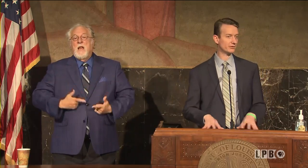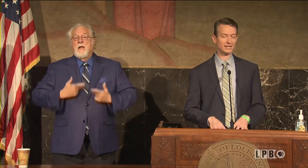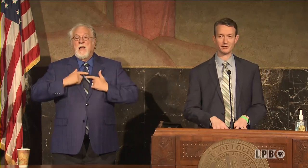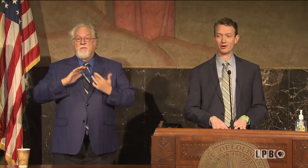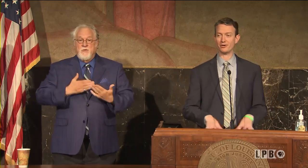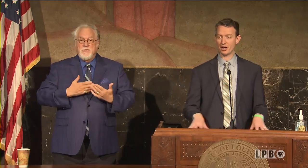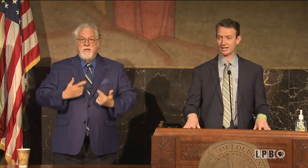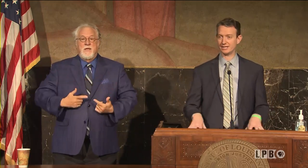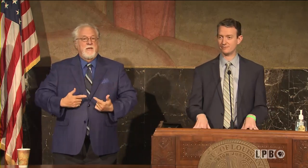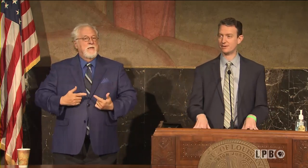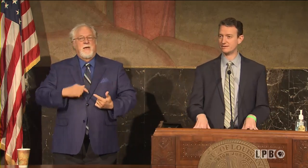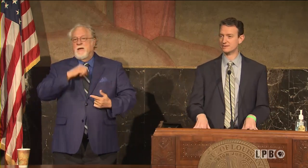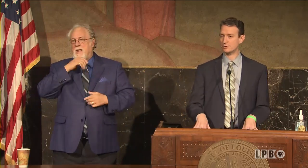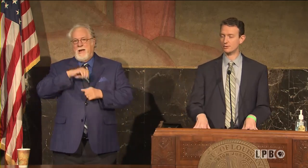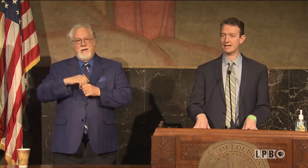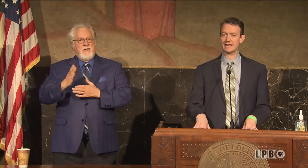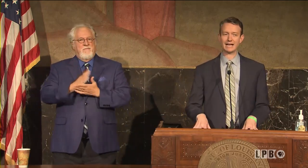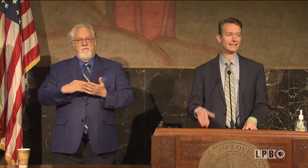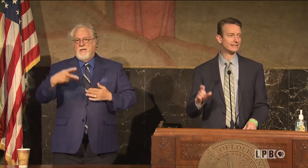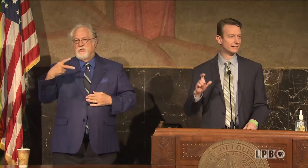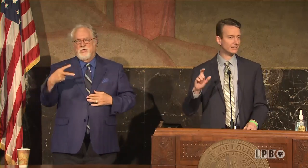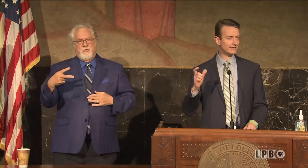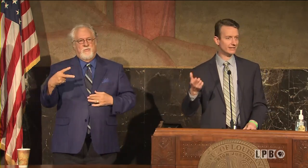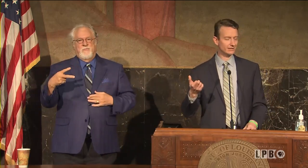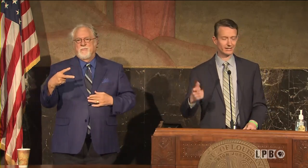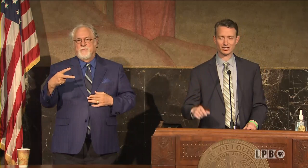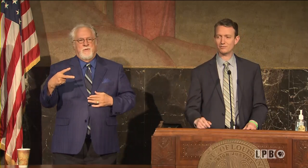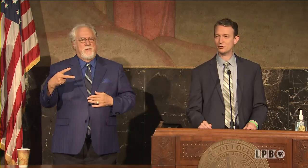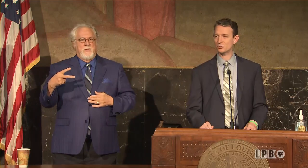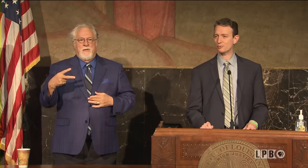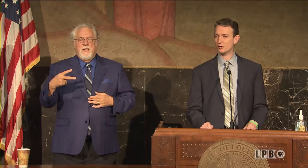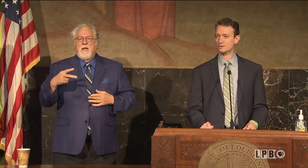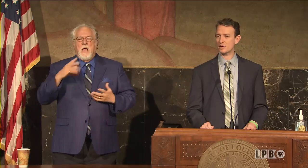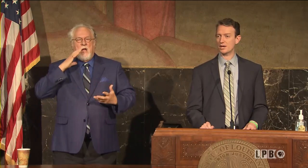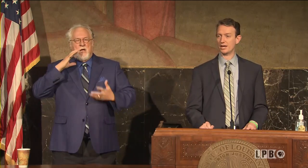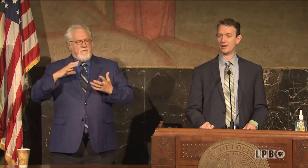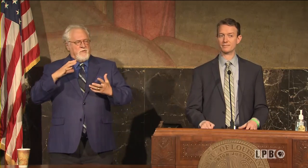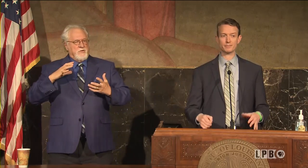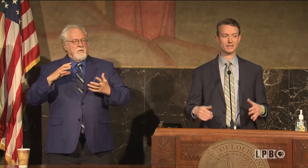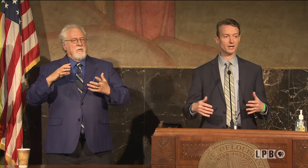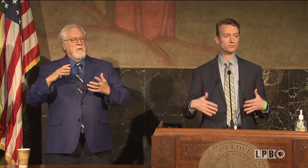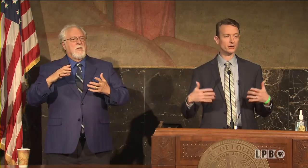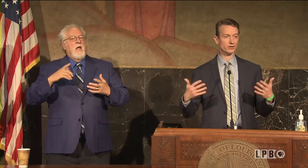and live entertainment are not in Phase 2. I think the confusion arose